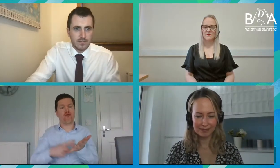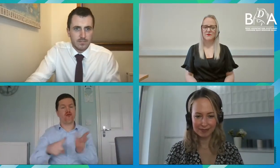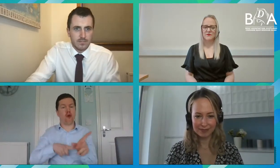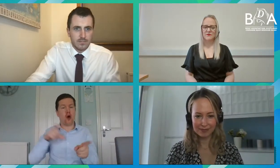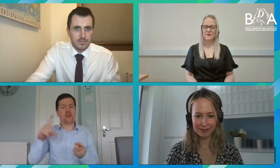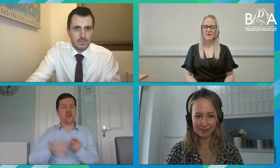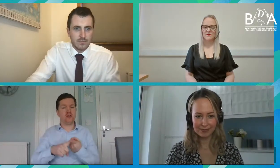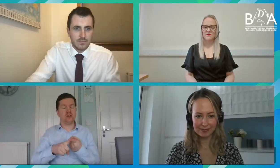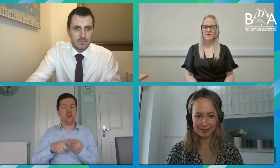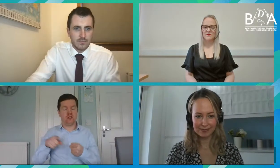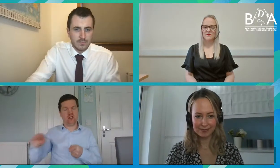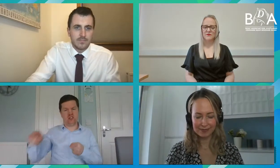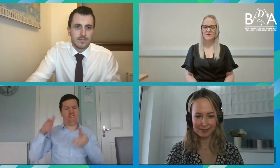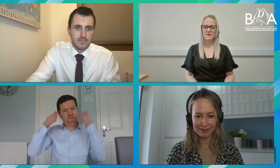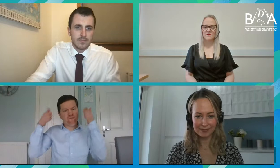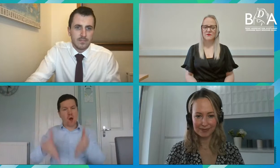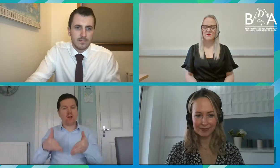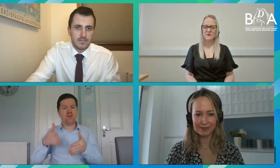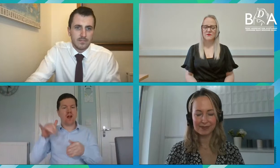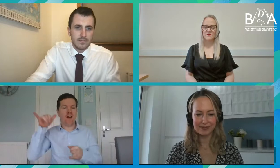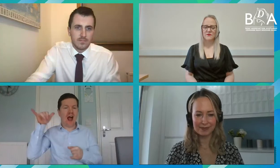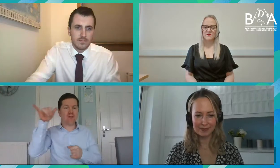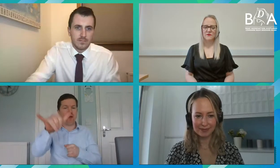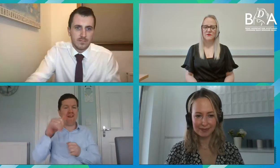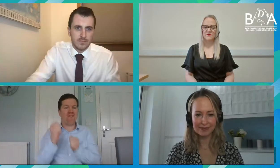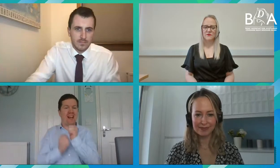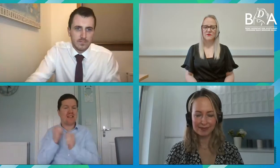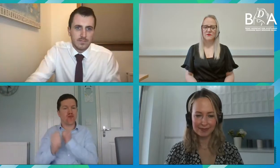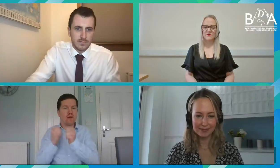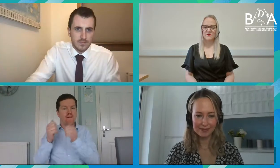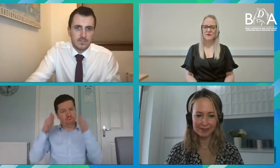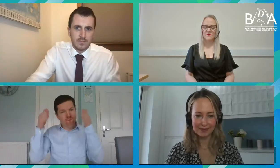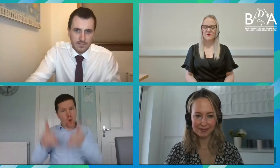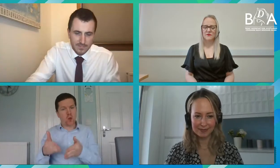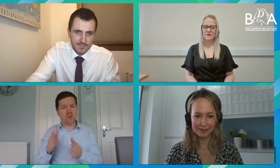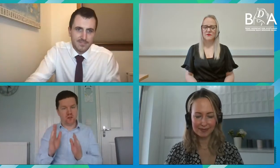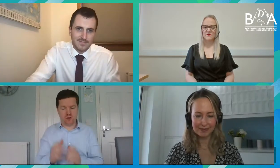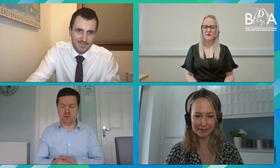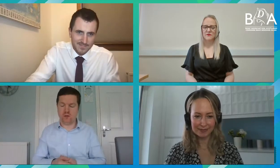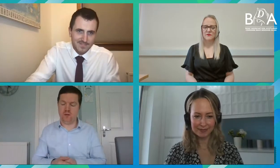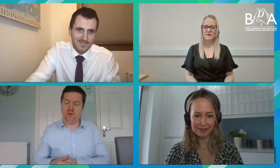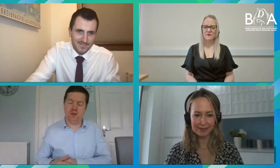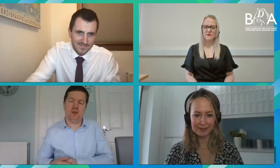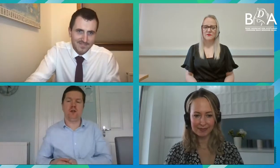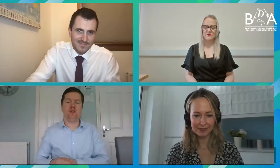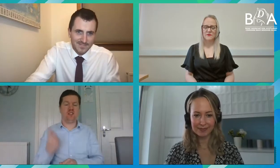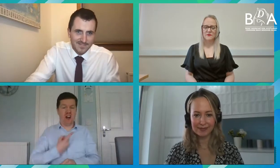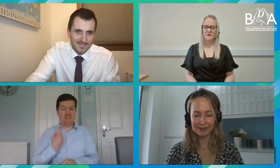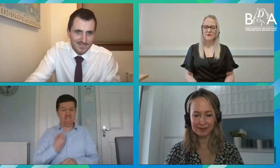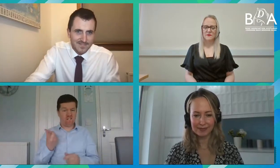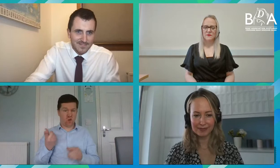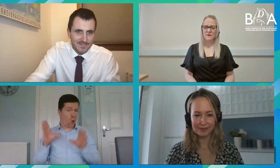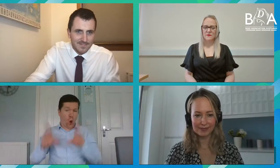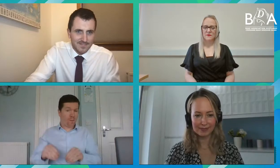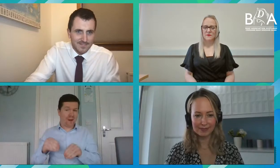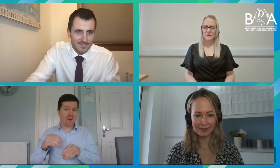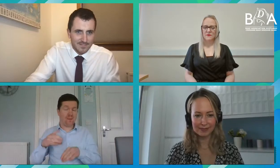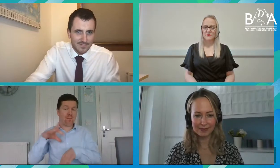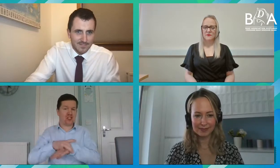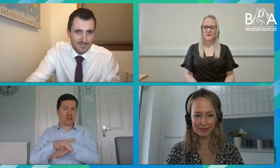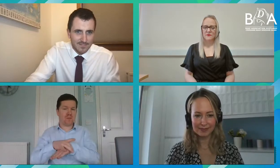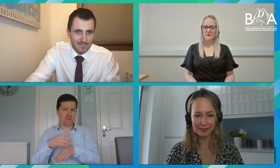employed through the company Rolls-Royce, and they are an aero engine manufacturer world